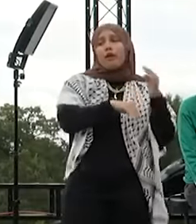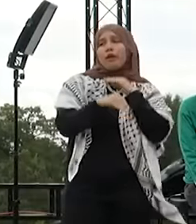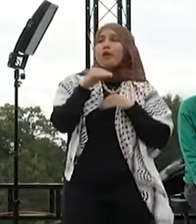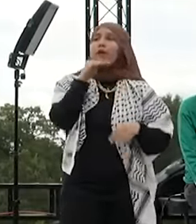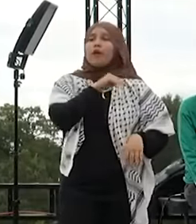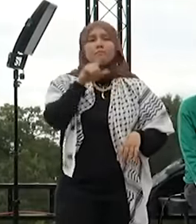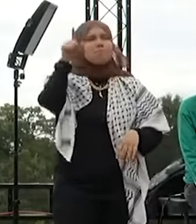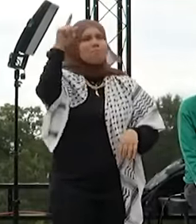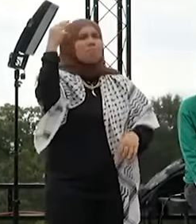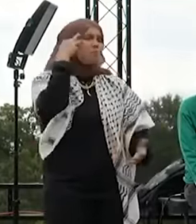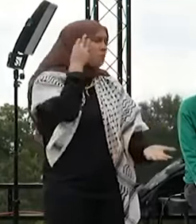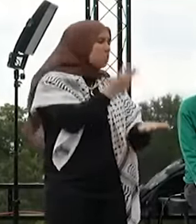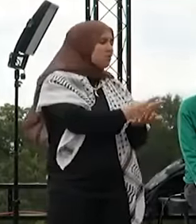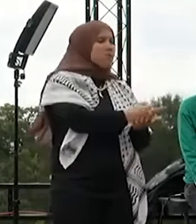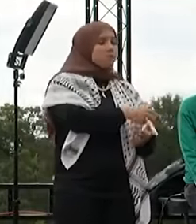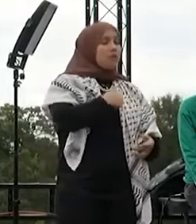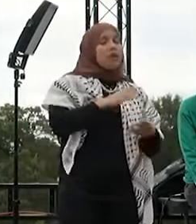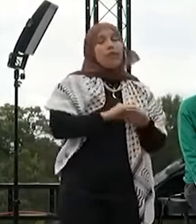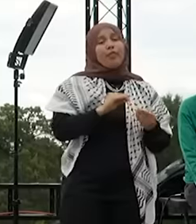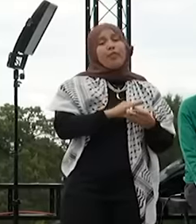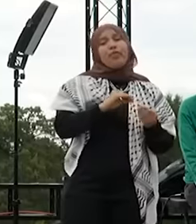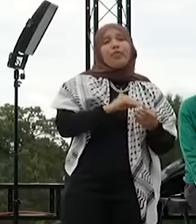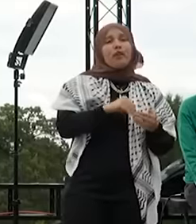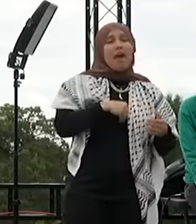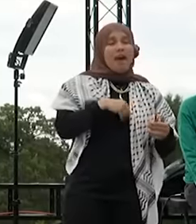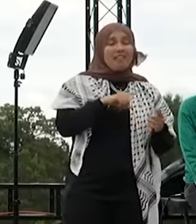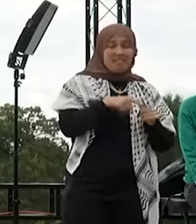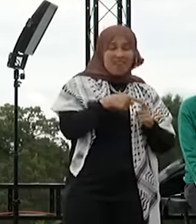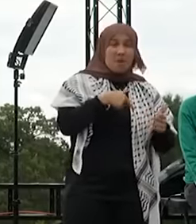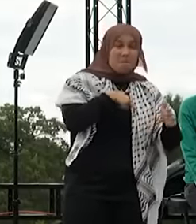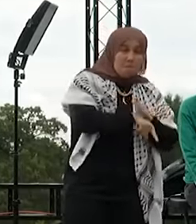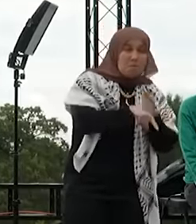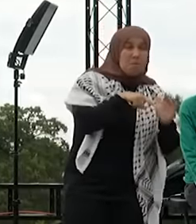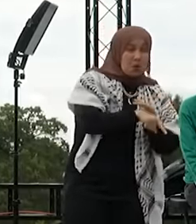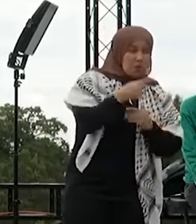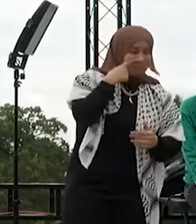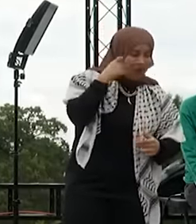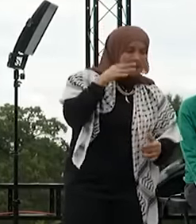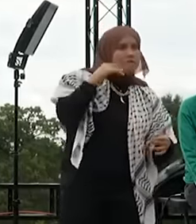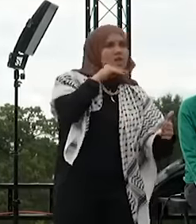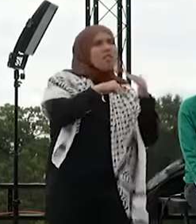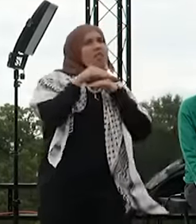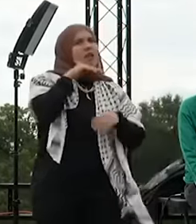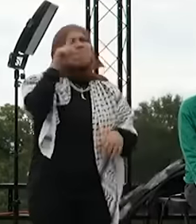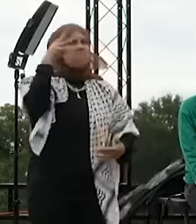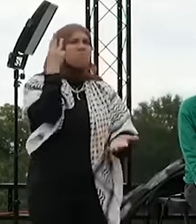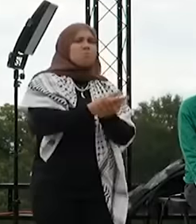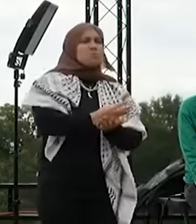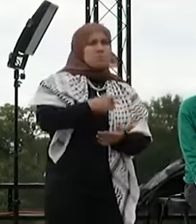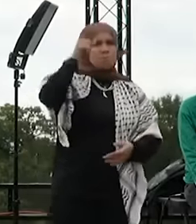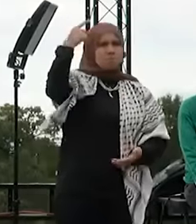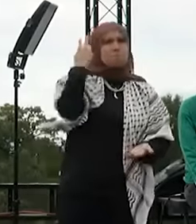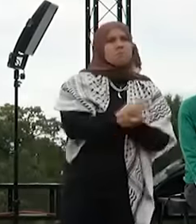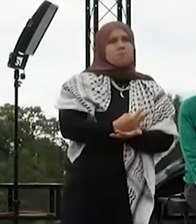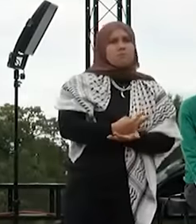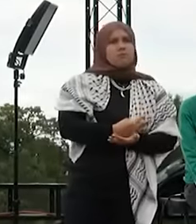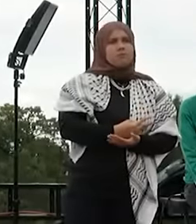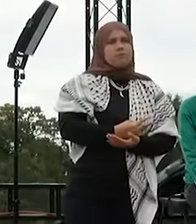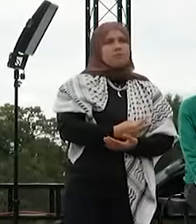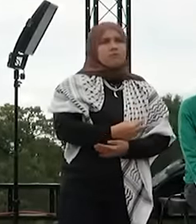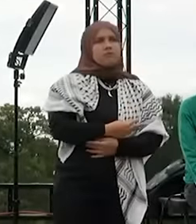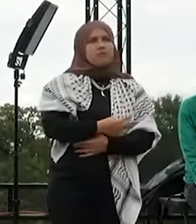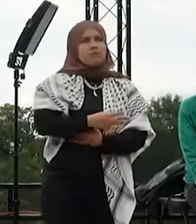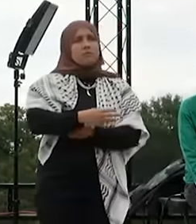then murder in the name of those fabrications. And He is a witness to those who do what they